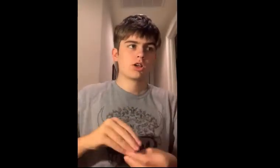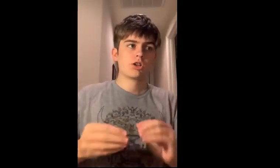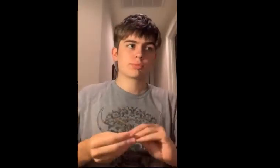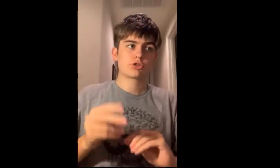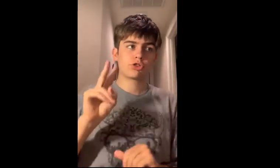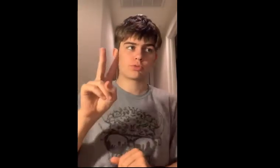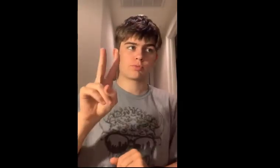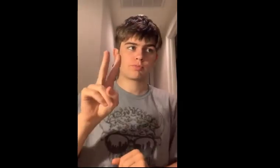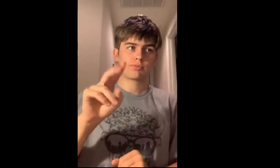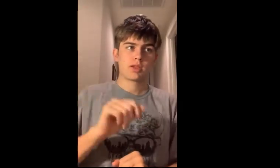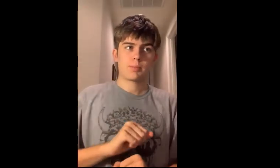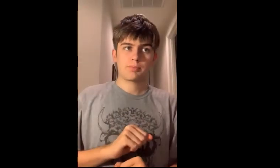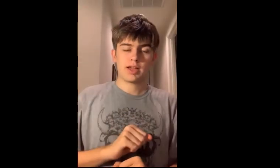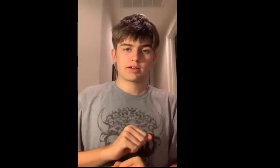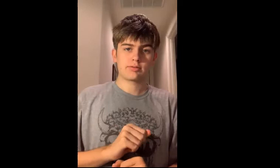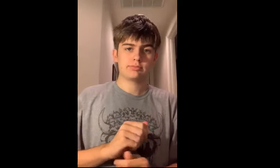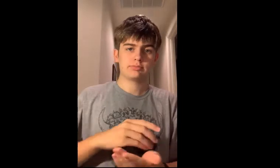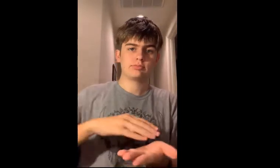Number 2, pan.